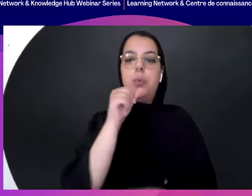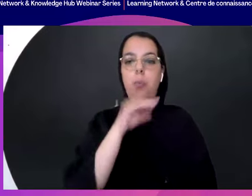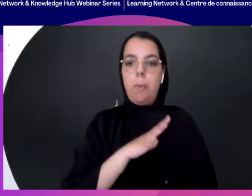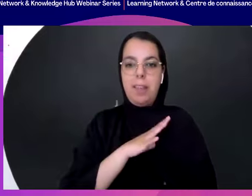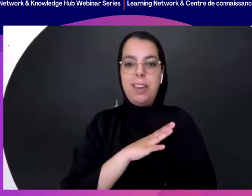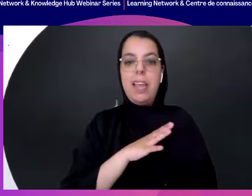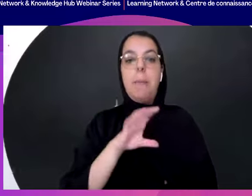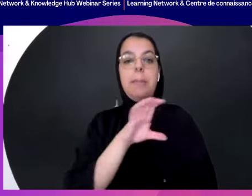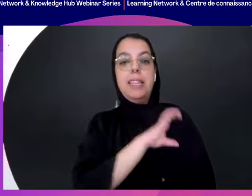read about.